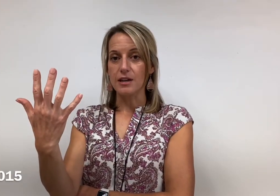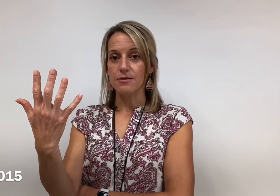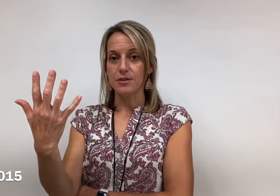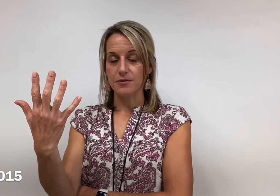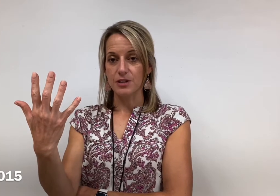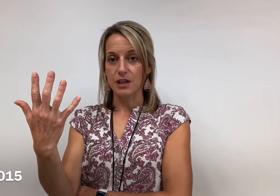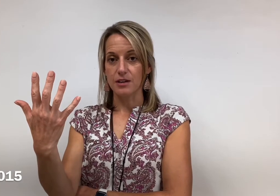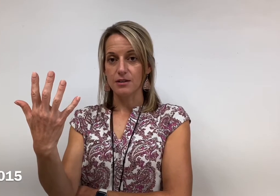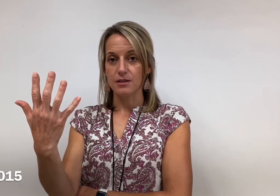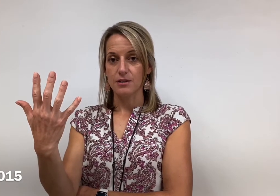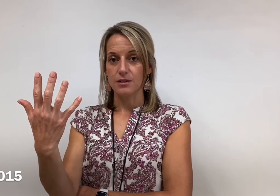2015.